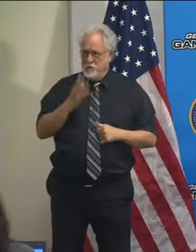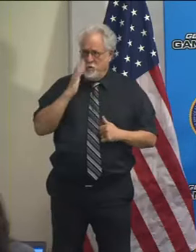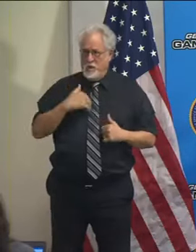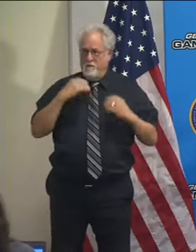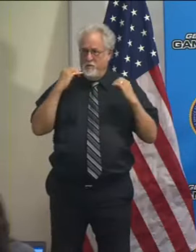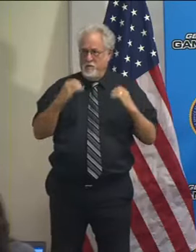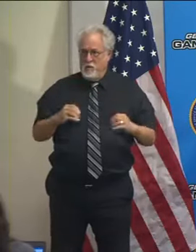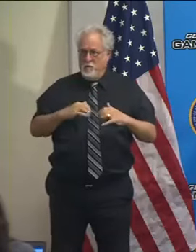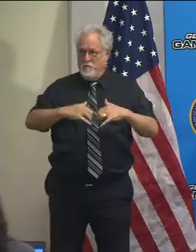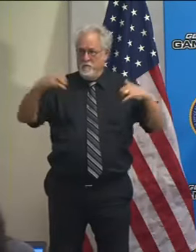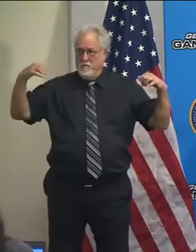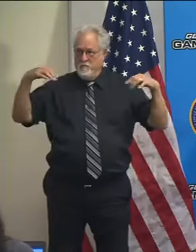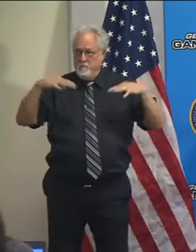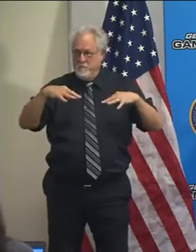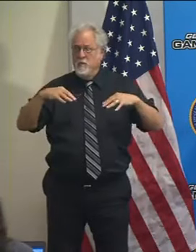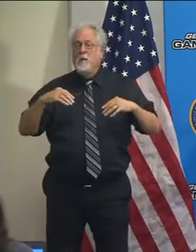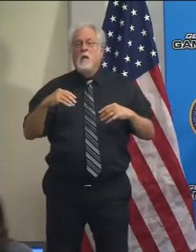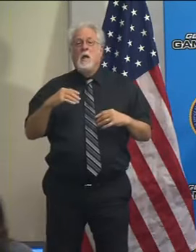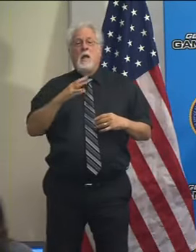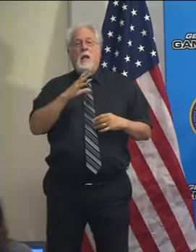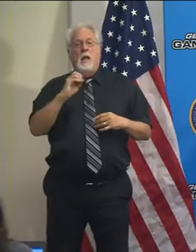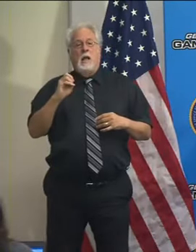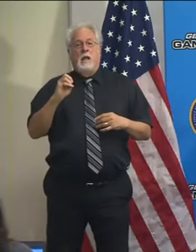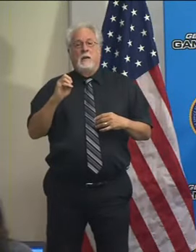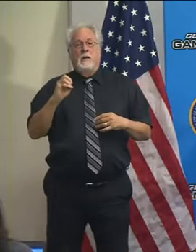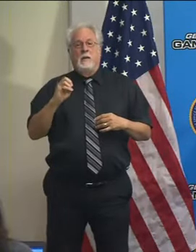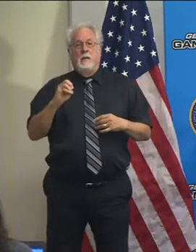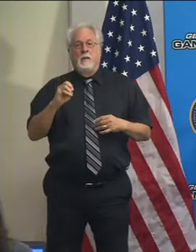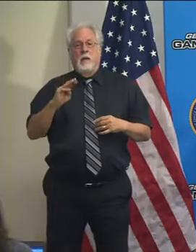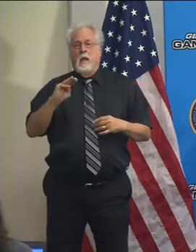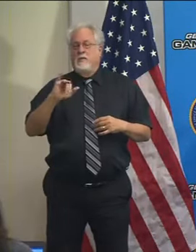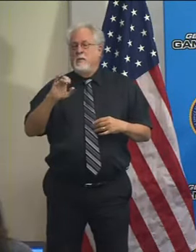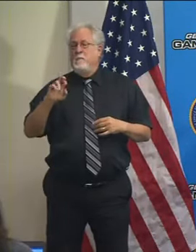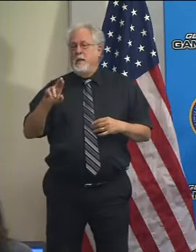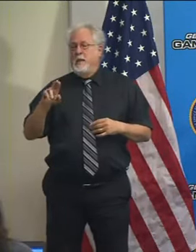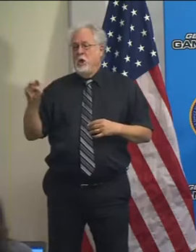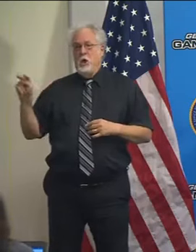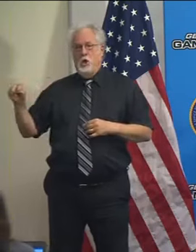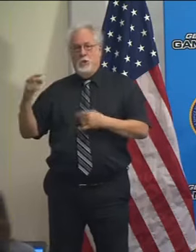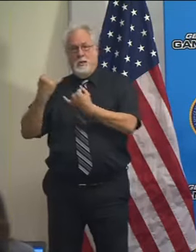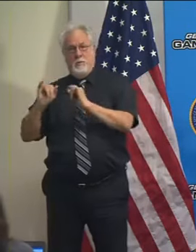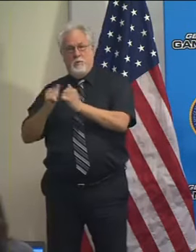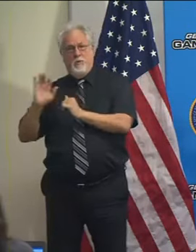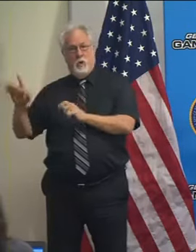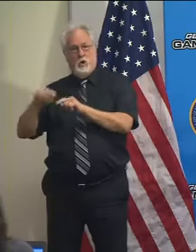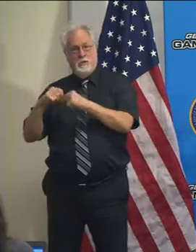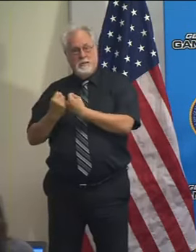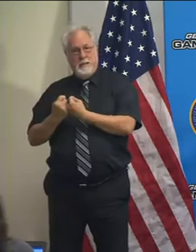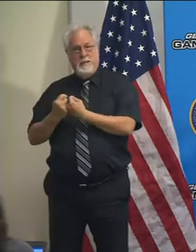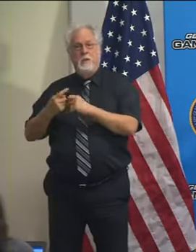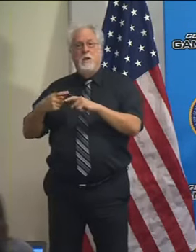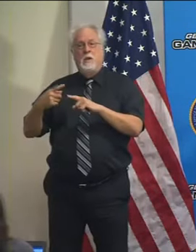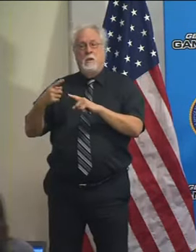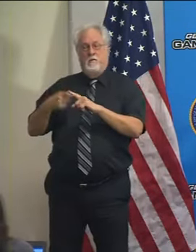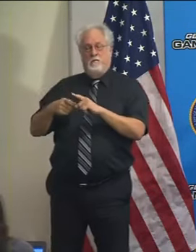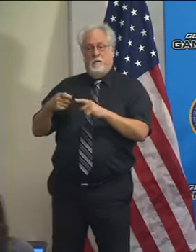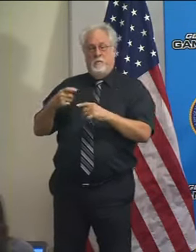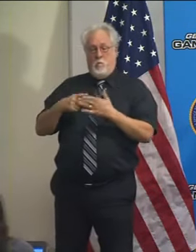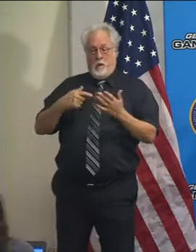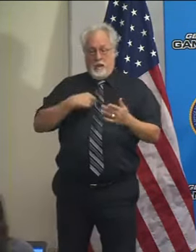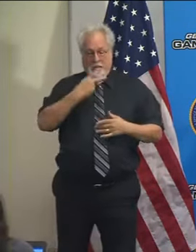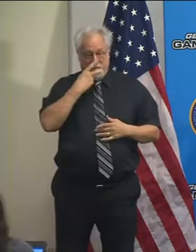none. And so it's the mayor took an independent look at it with her team from the look that I